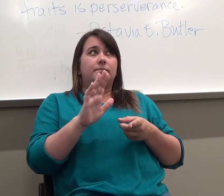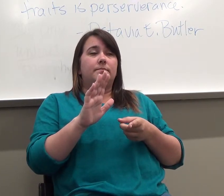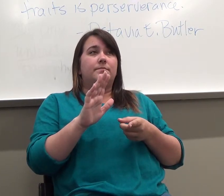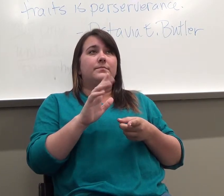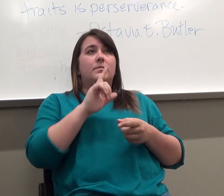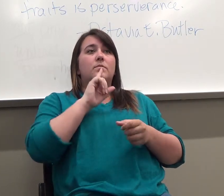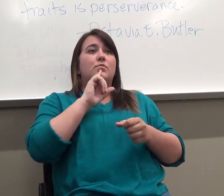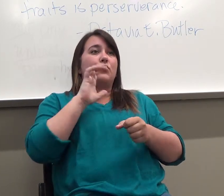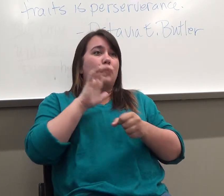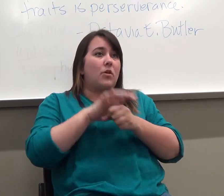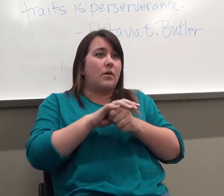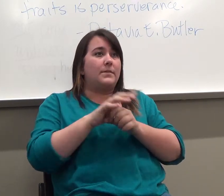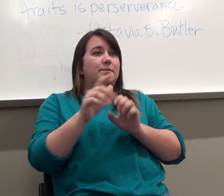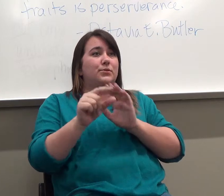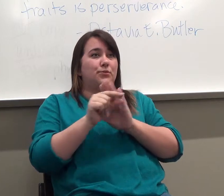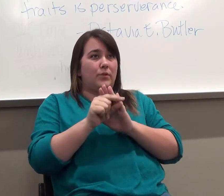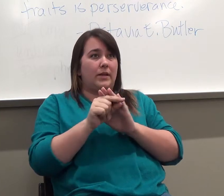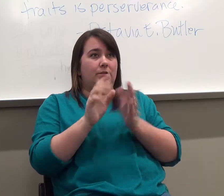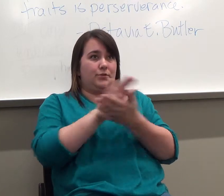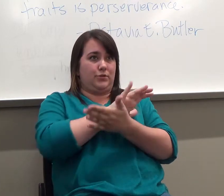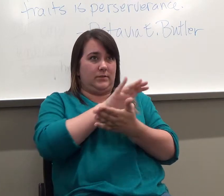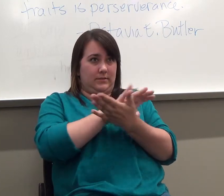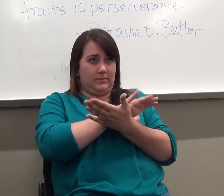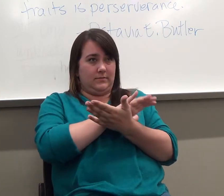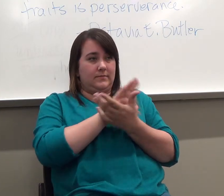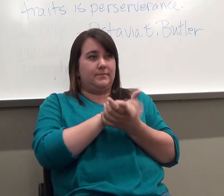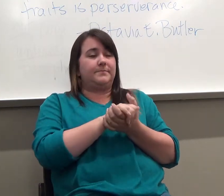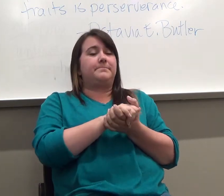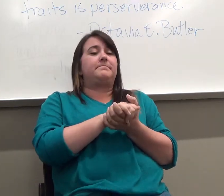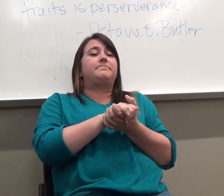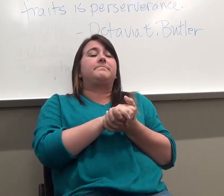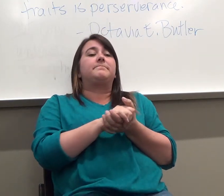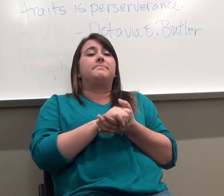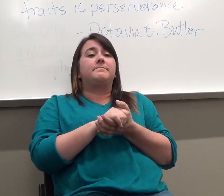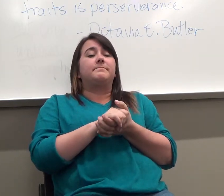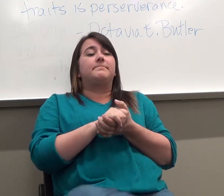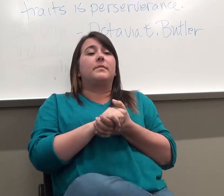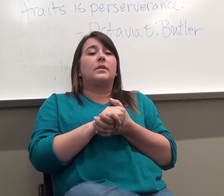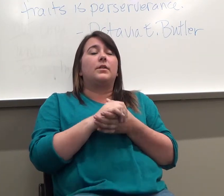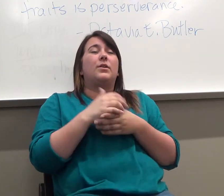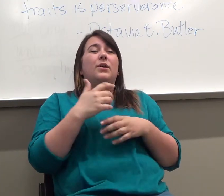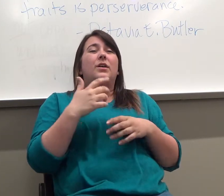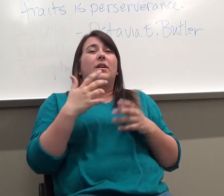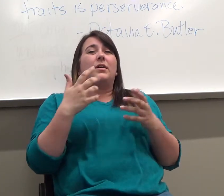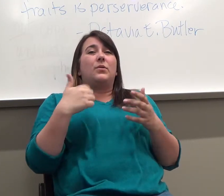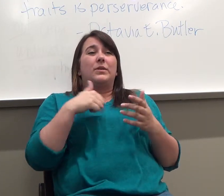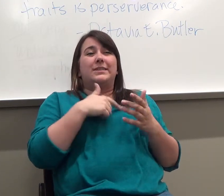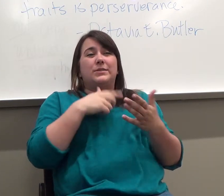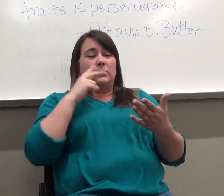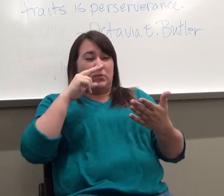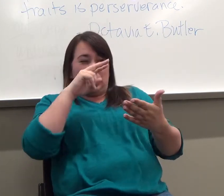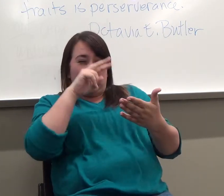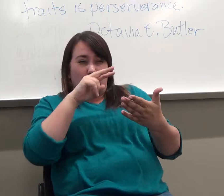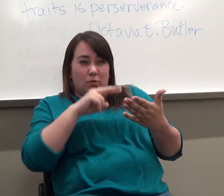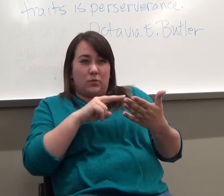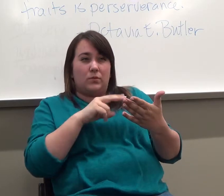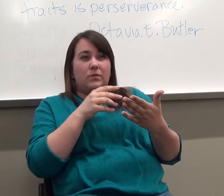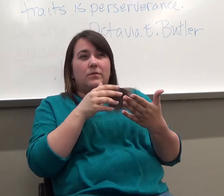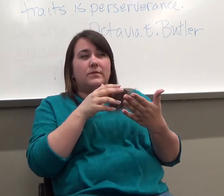promised grade sheet, okay? And we need to look closely at those. As I